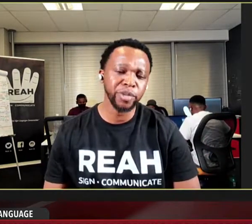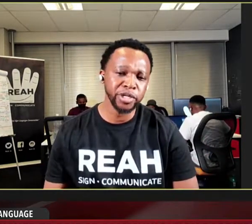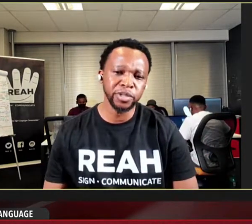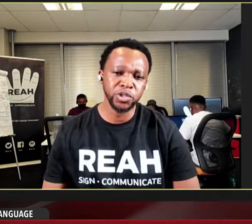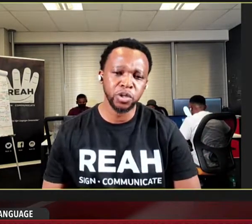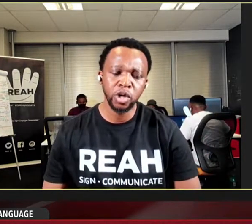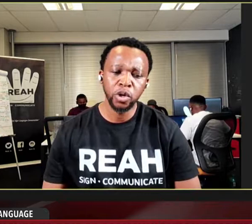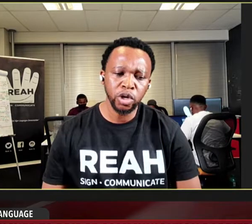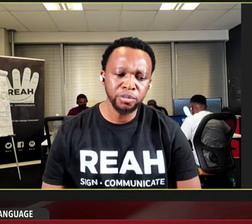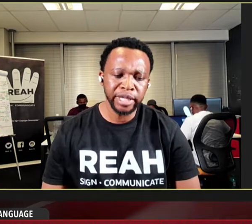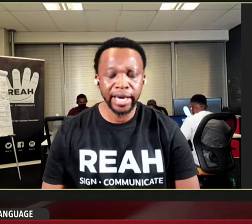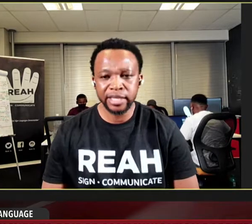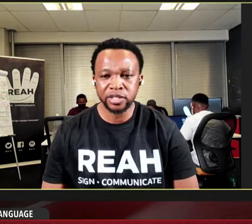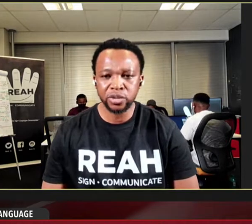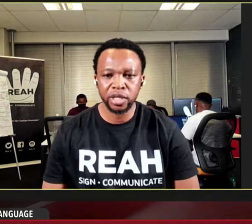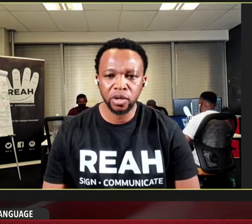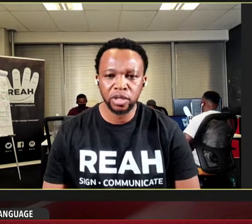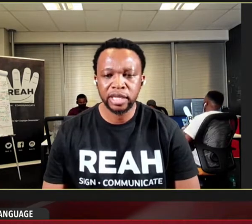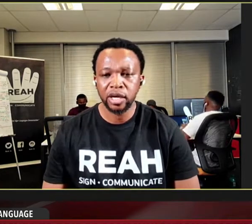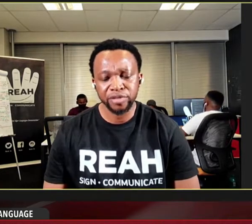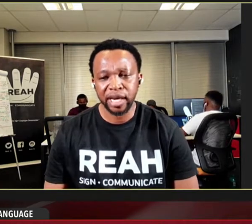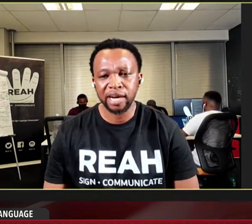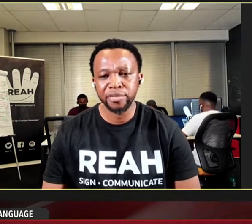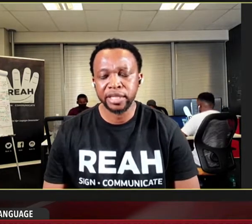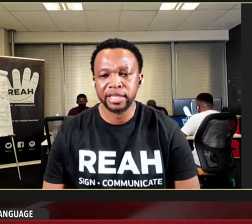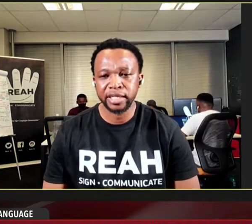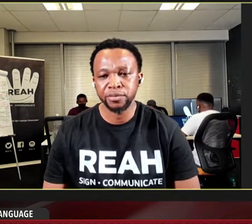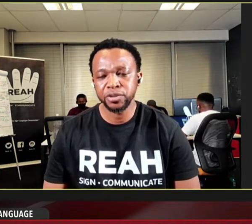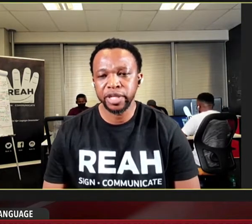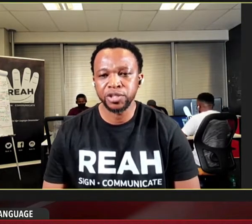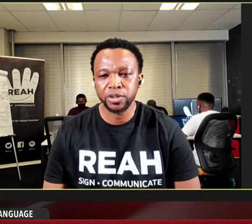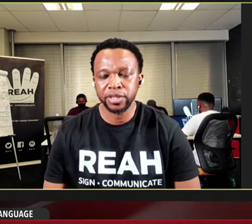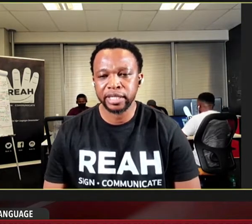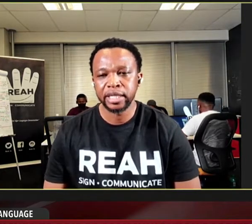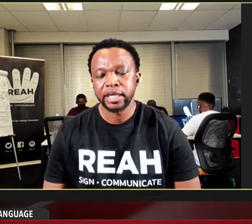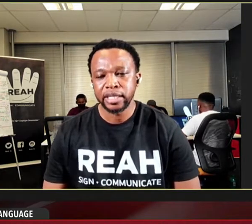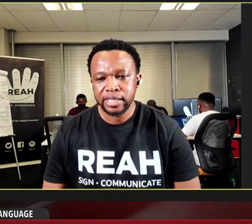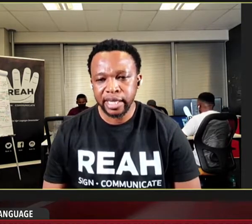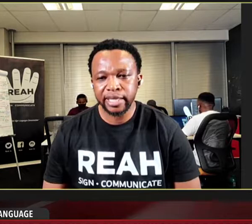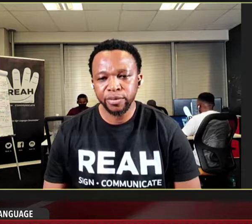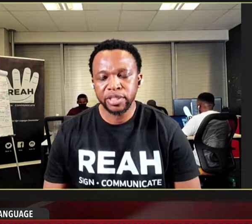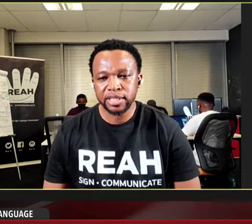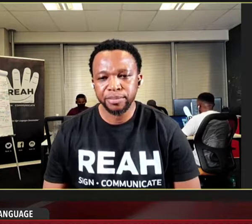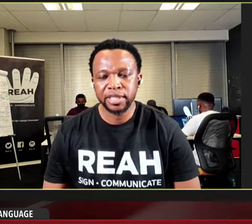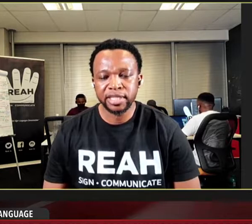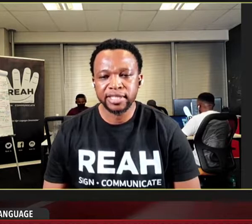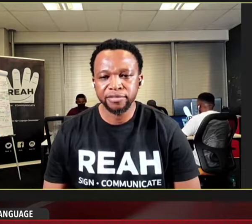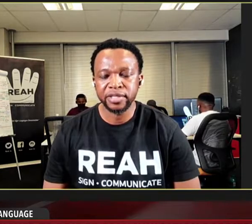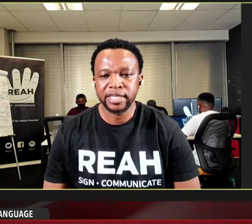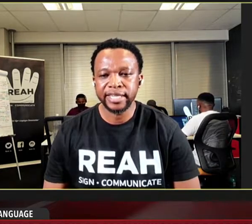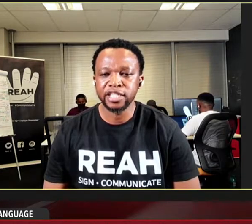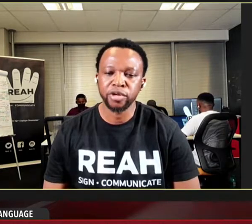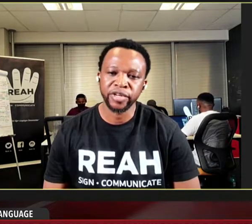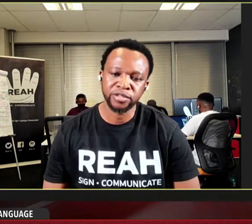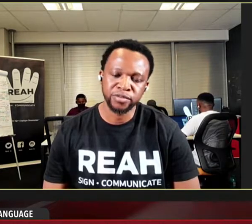captain. So by doing so, we will be heading to the call of the government that we should ensure that sign language interpreting